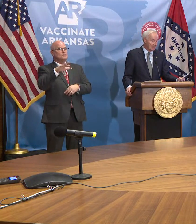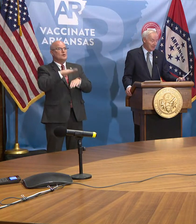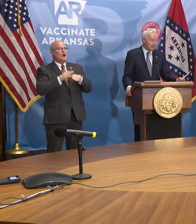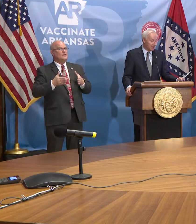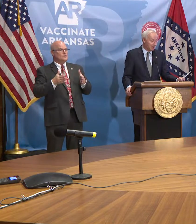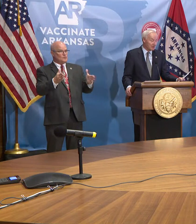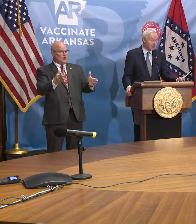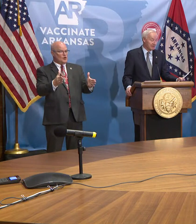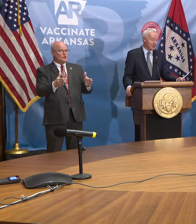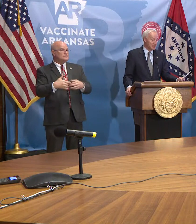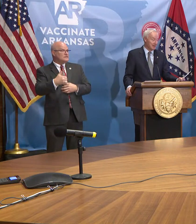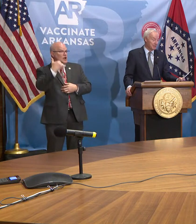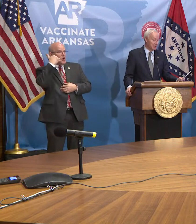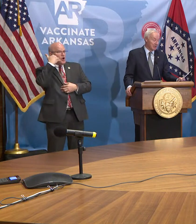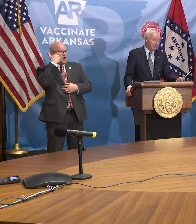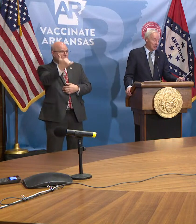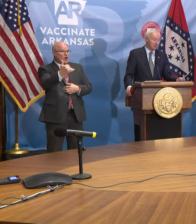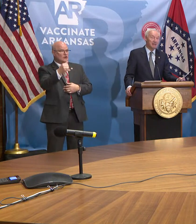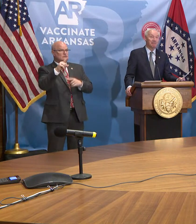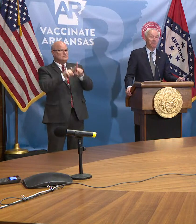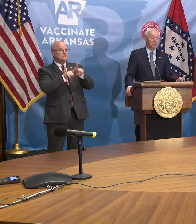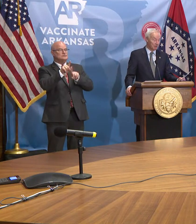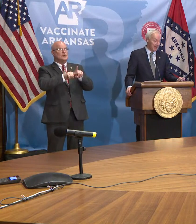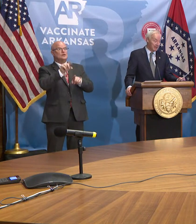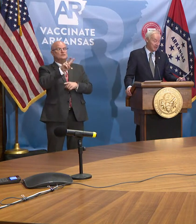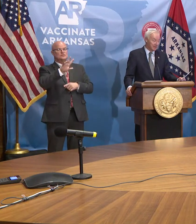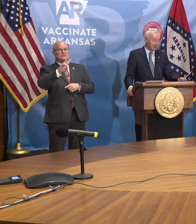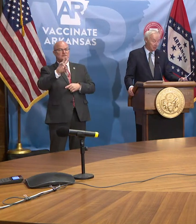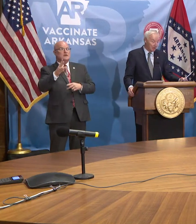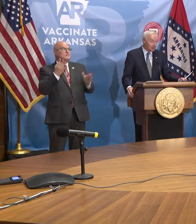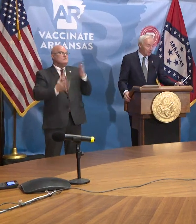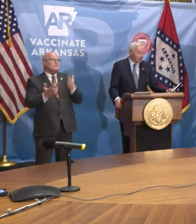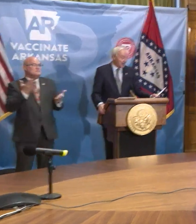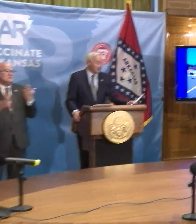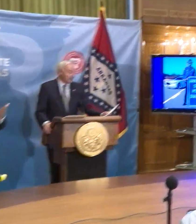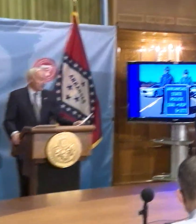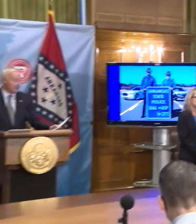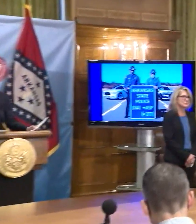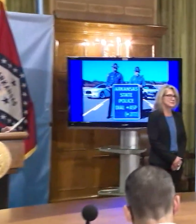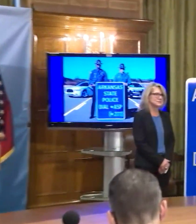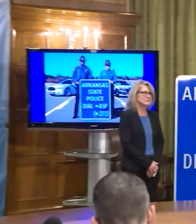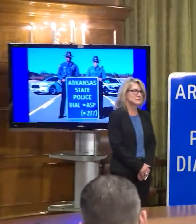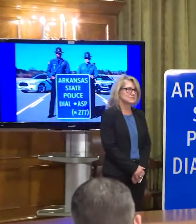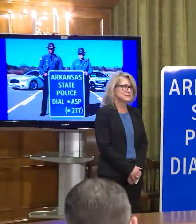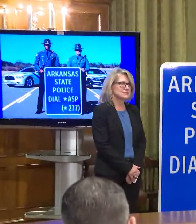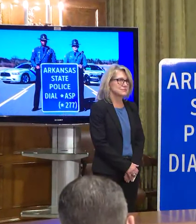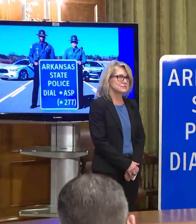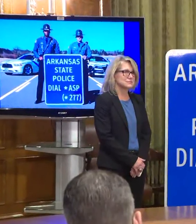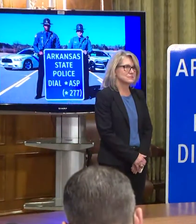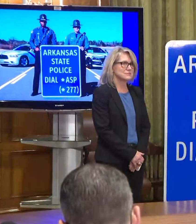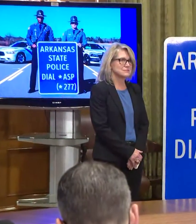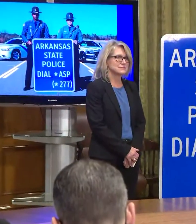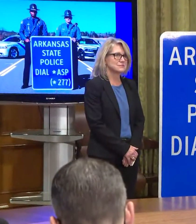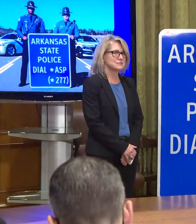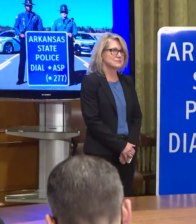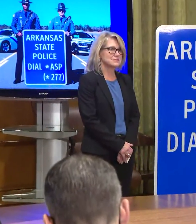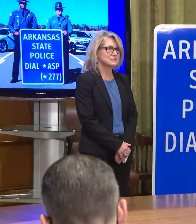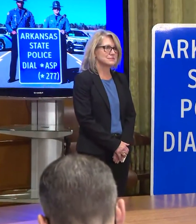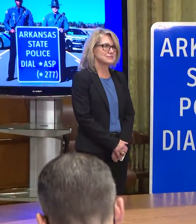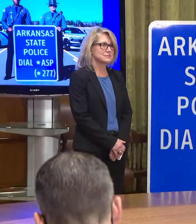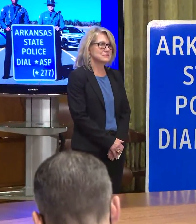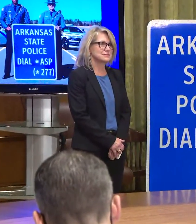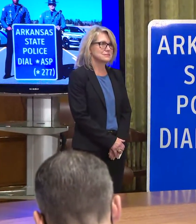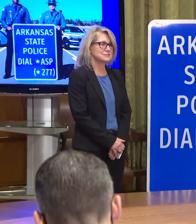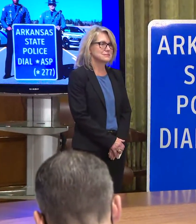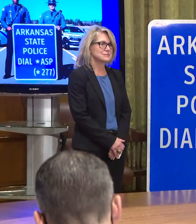road. Calls to this number could be from stranded or lost drivers, suspicious activity, or